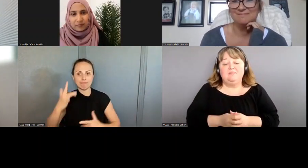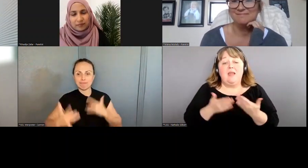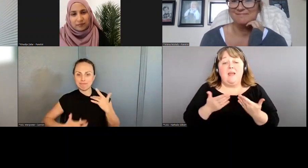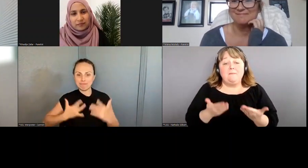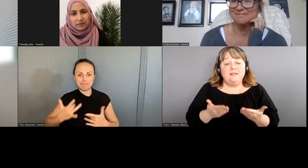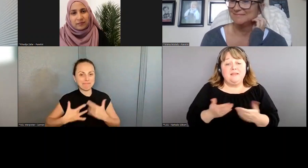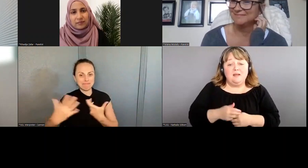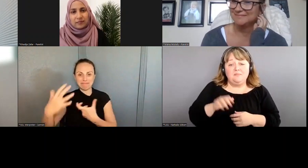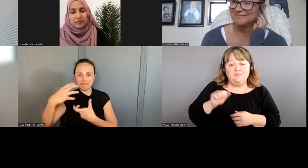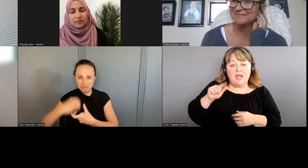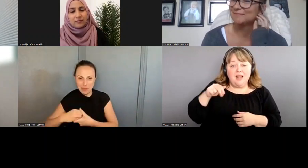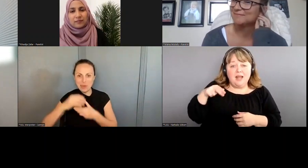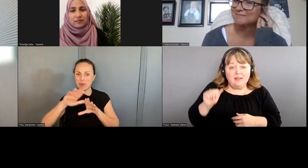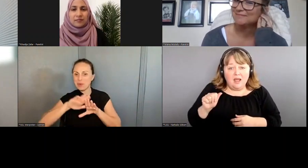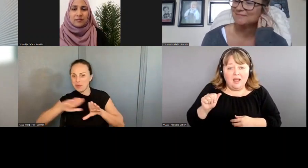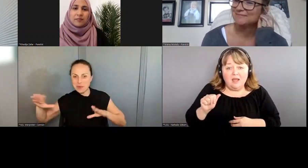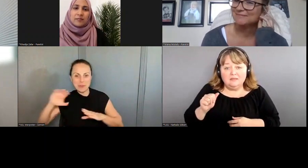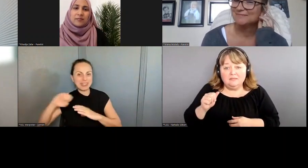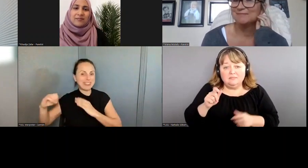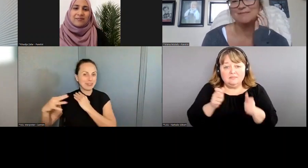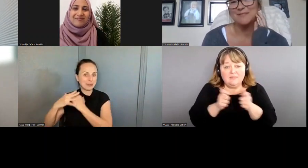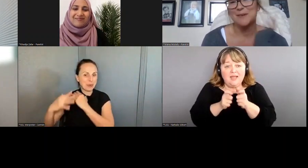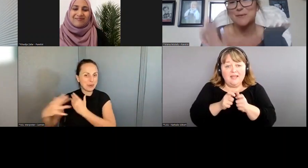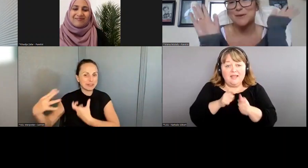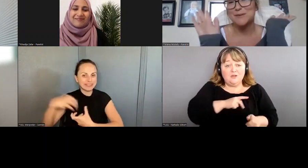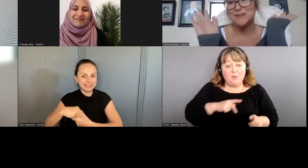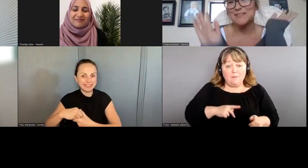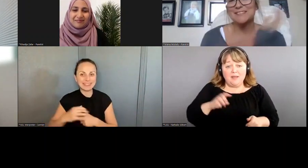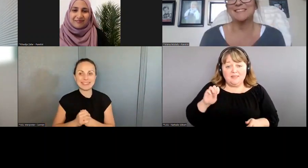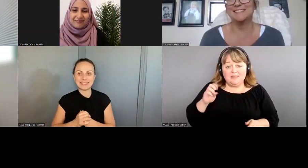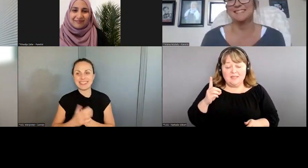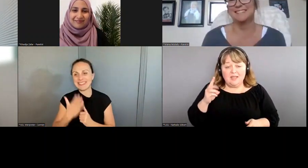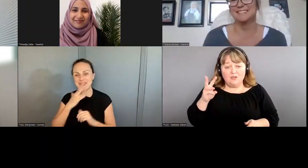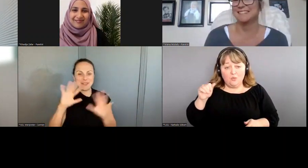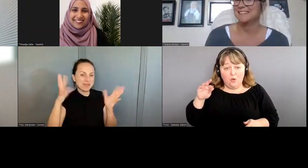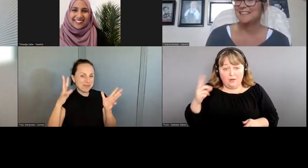have East Coast representation. Thanks, Alana.